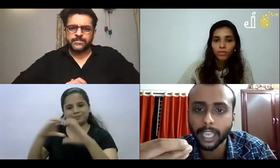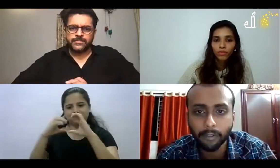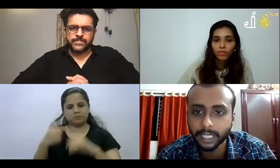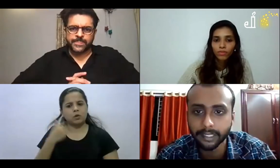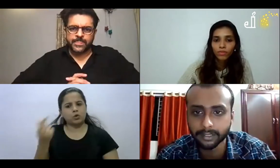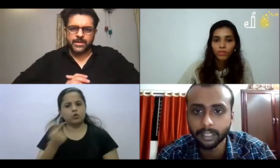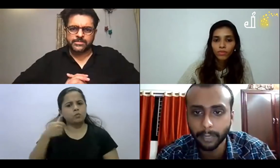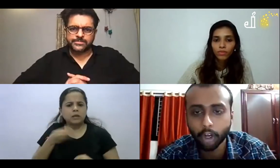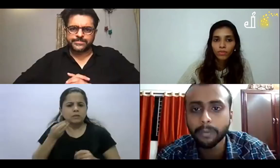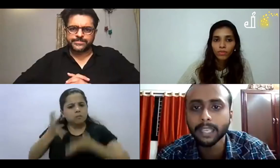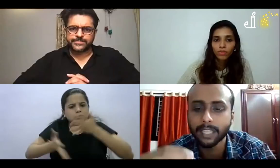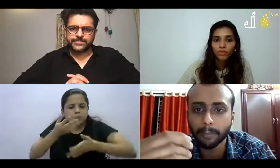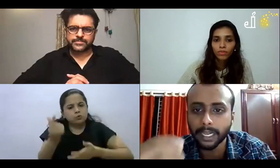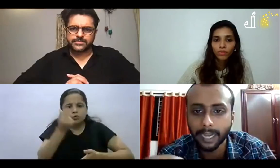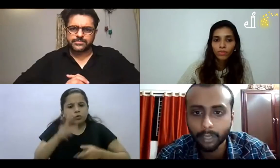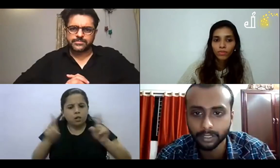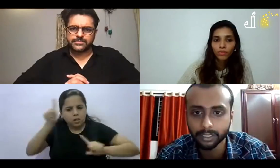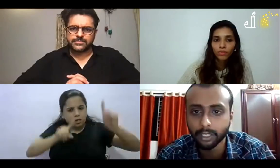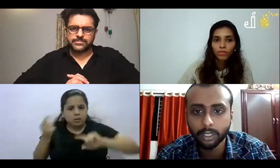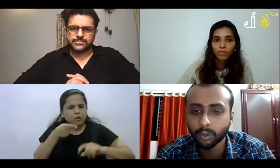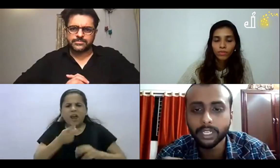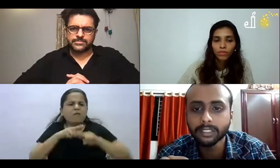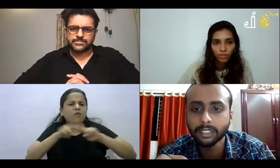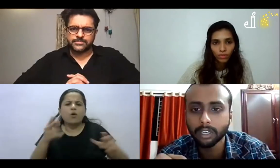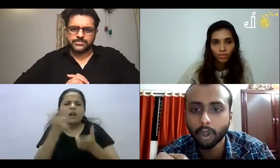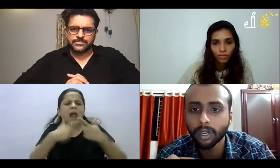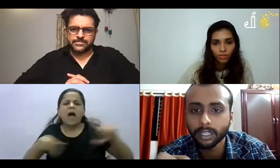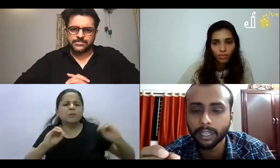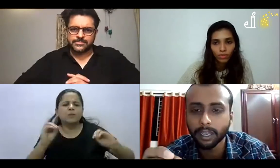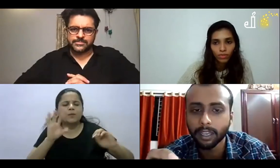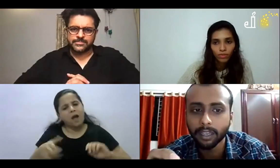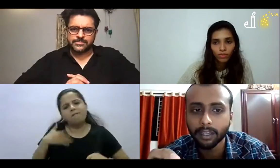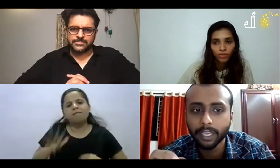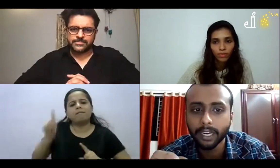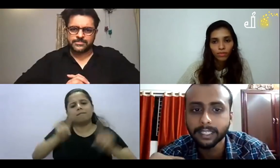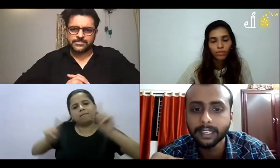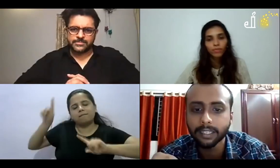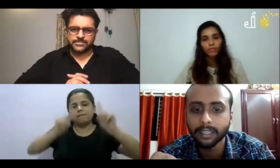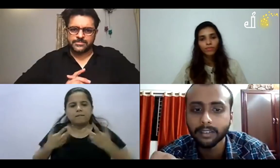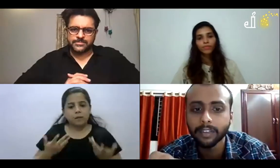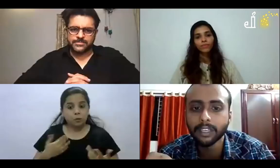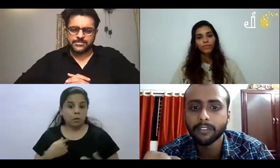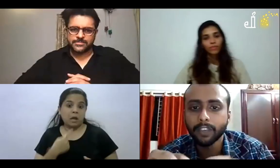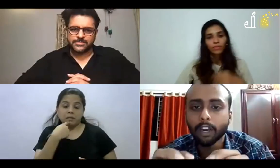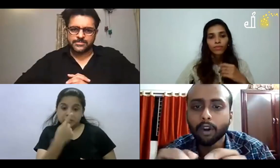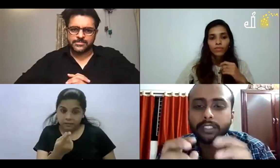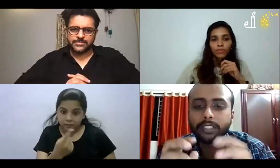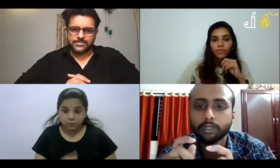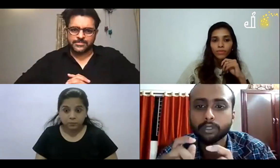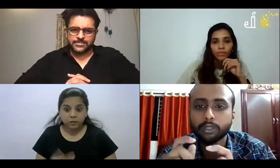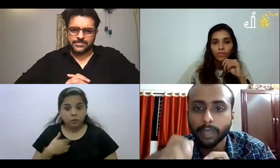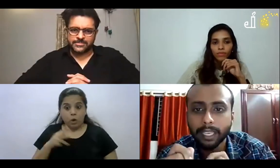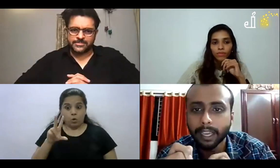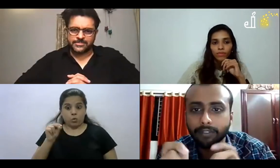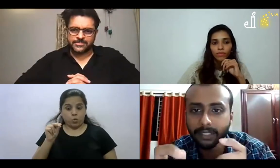use the help of signs, may not be as a complete language. So it is not, we can't say that we are not